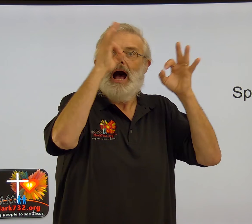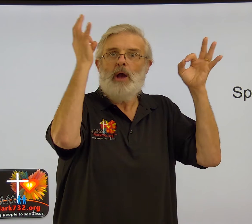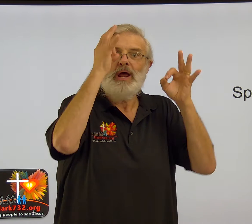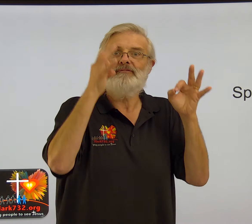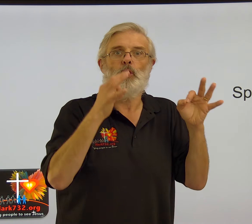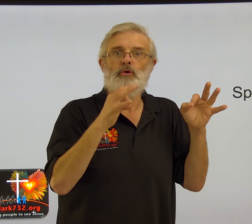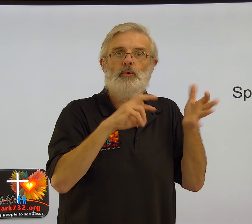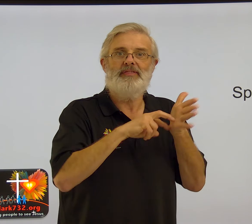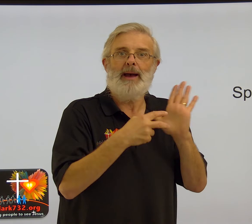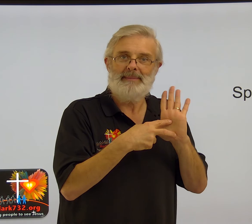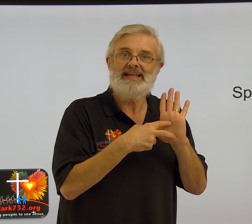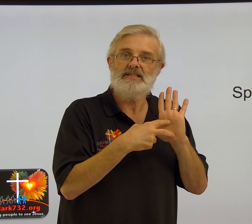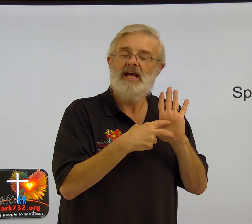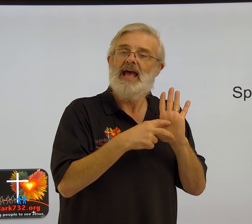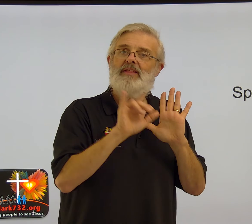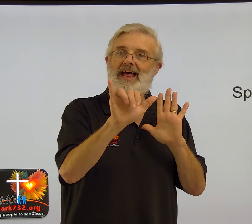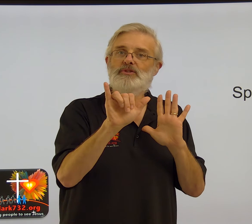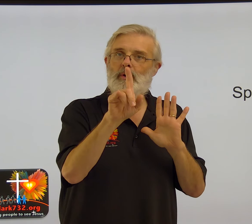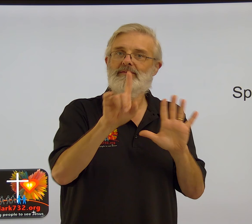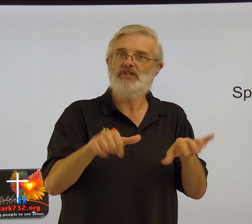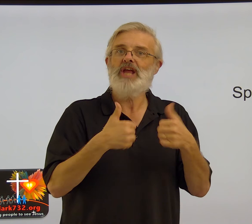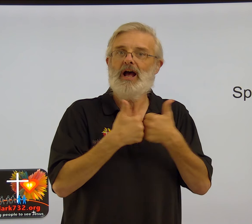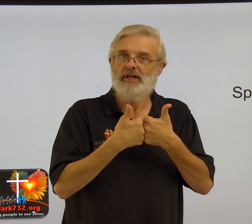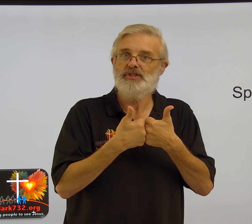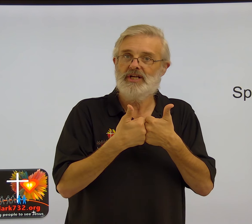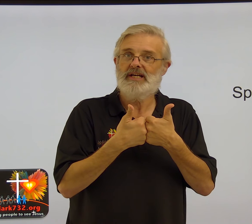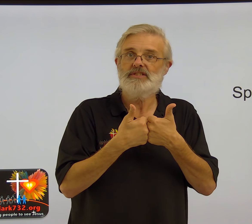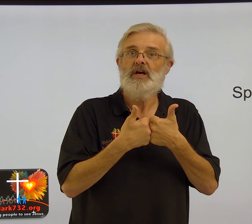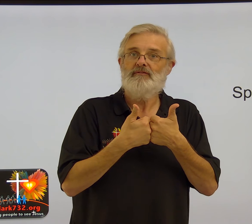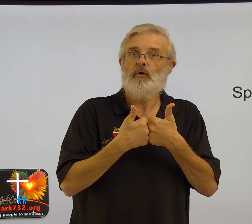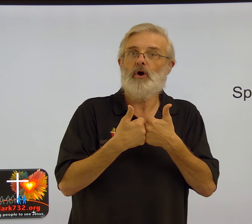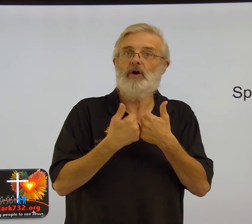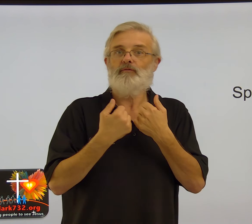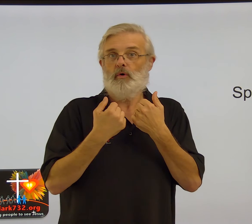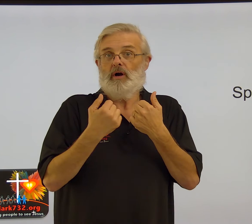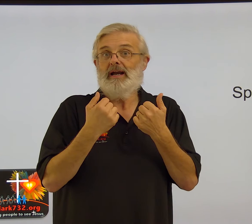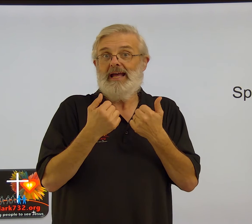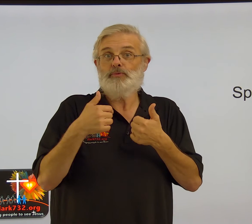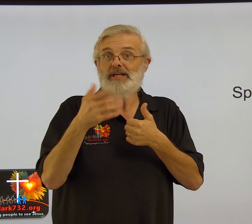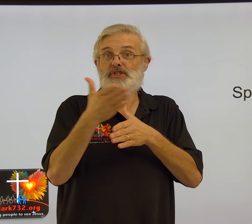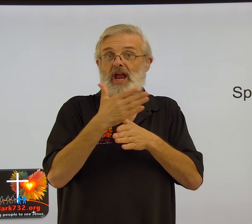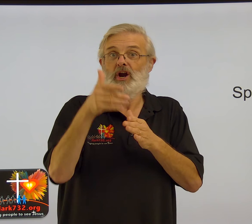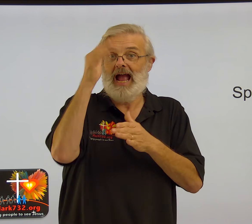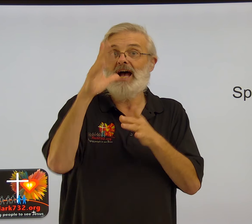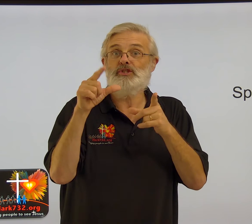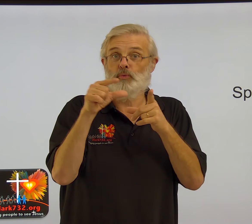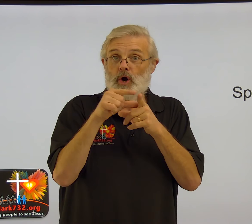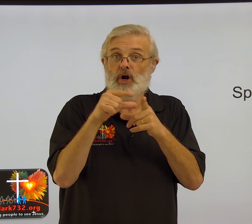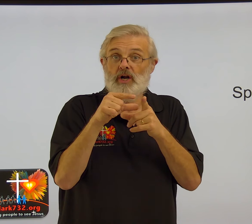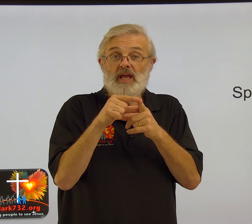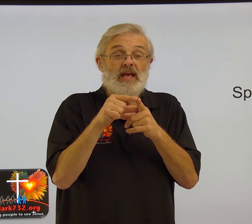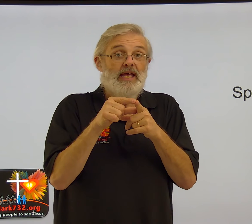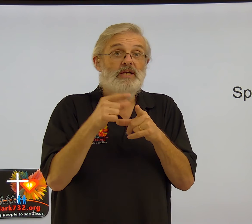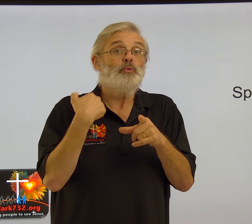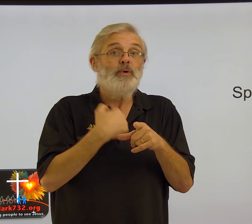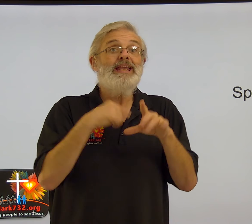would have no clue what that means. And that's one of the challenges for as we share God's word, is we need